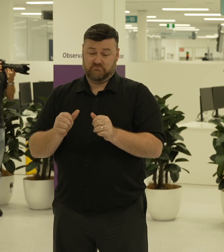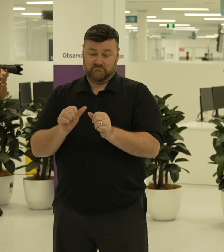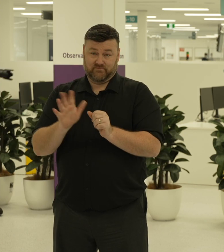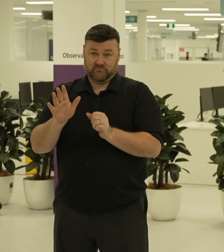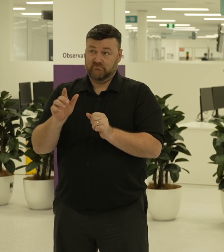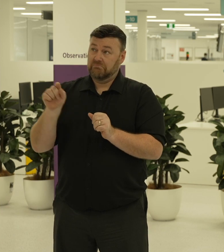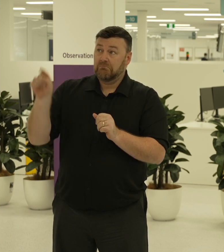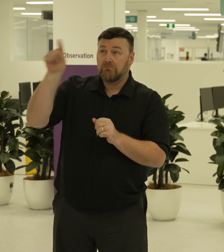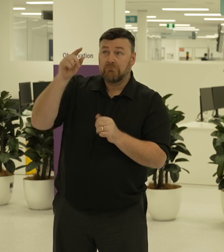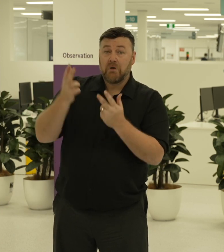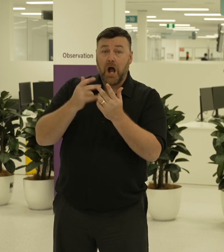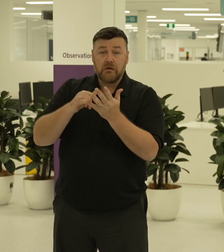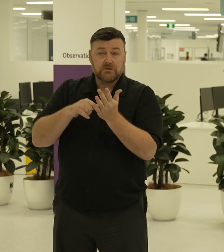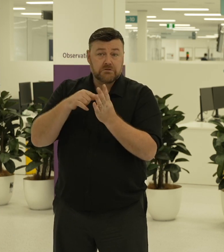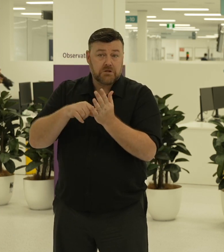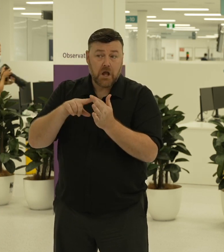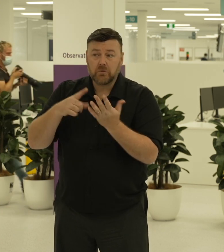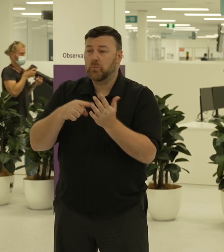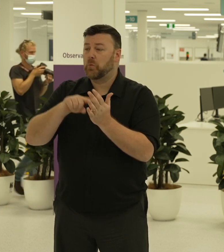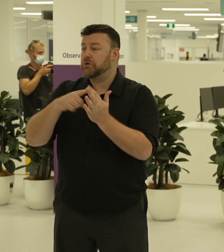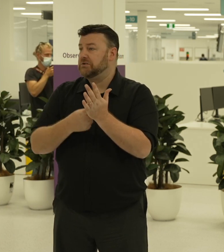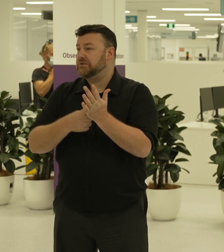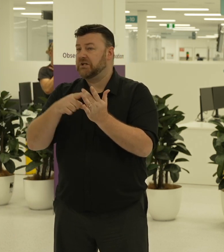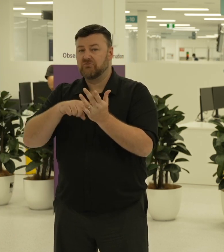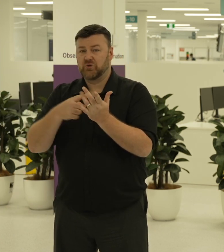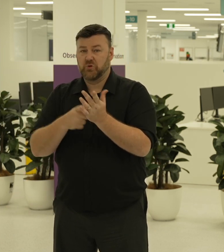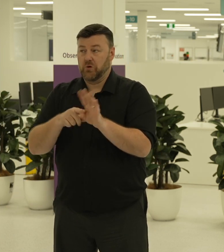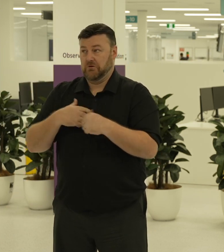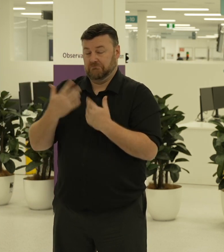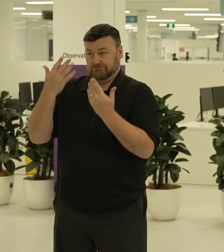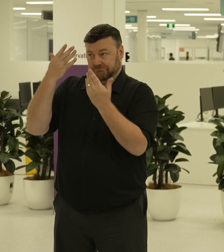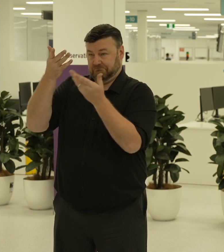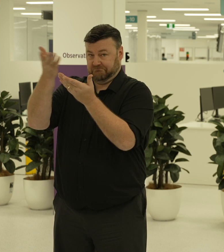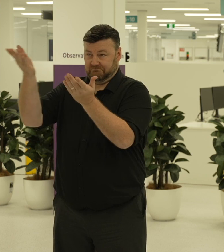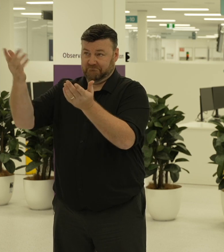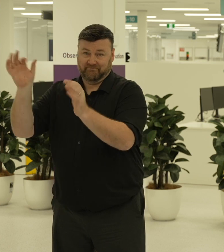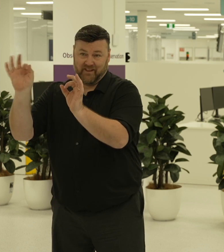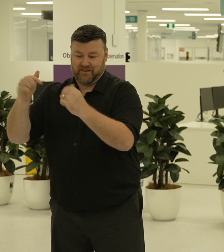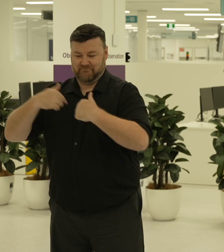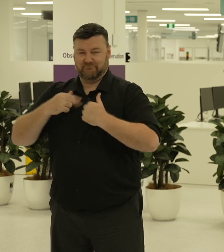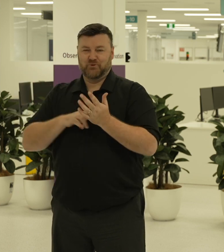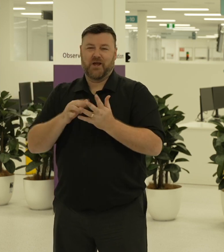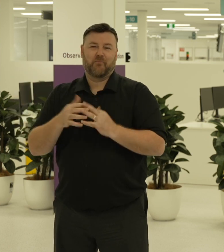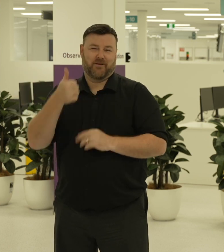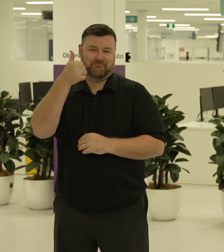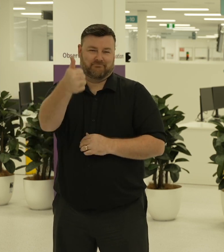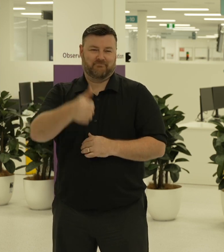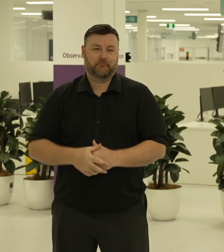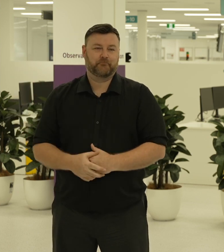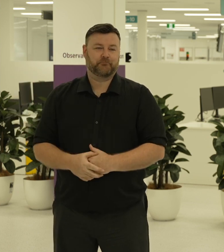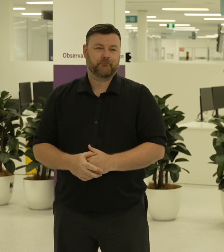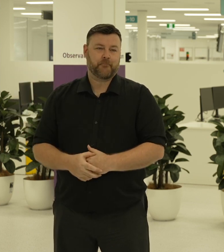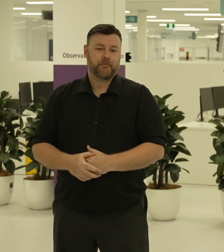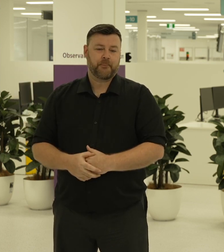lines through a similar app, have proven to be very successful and popular. Tomorrow we'll